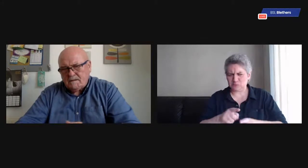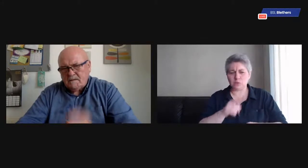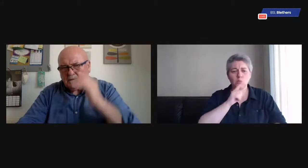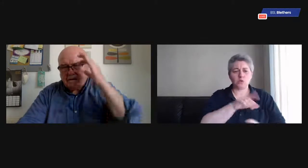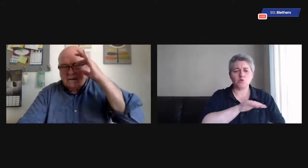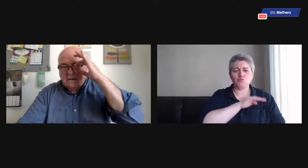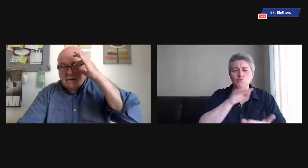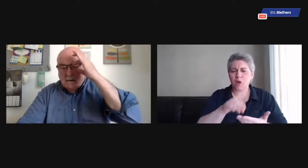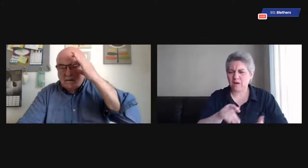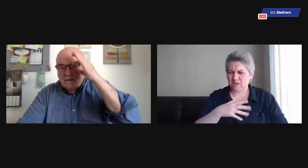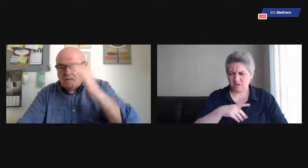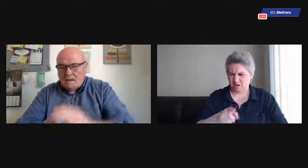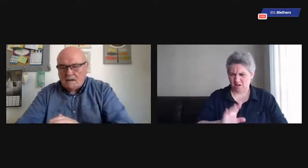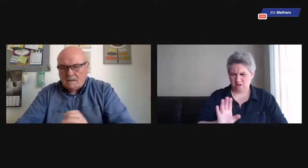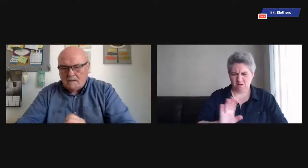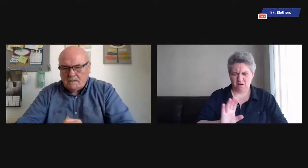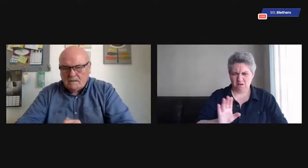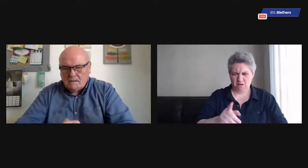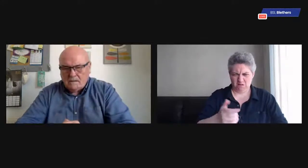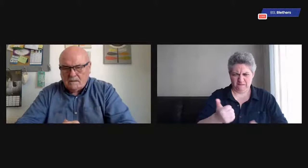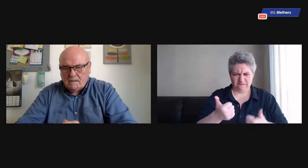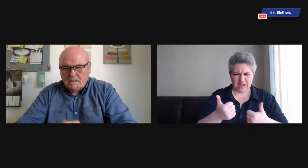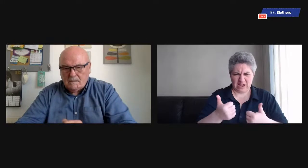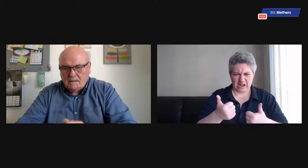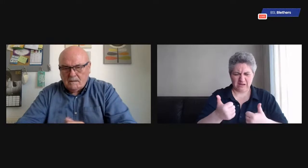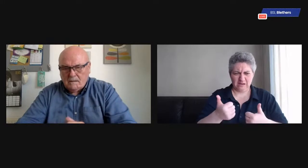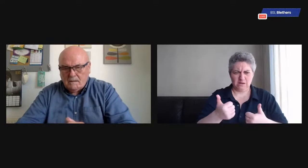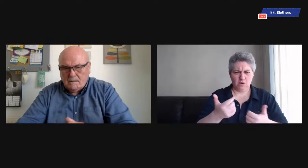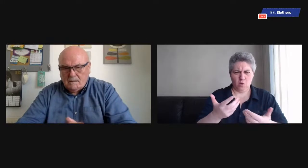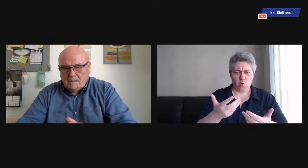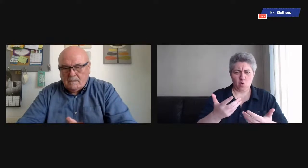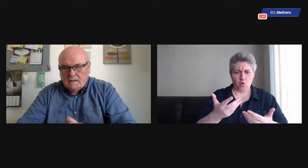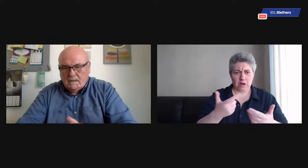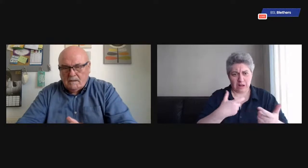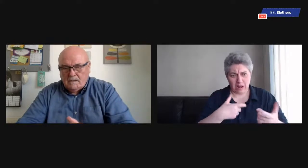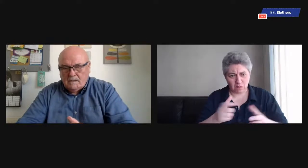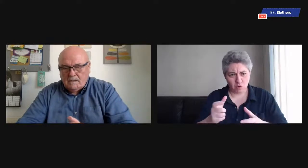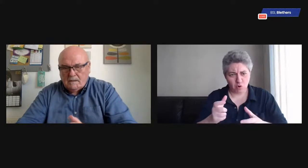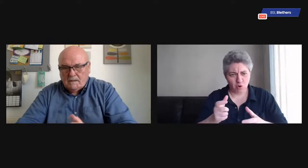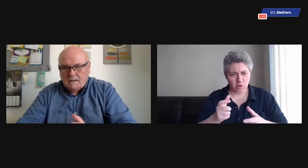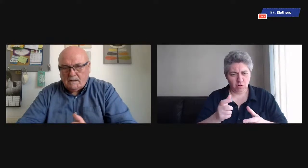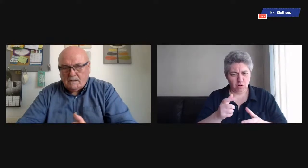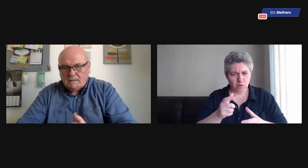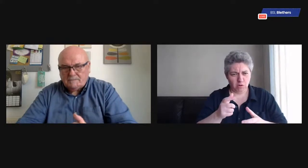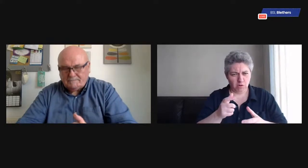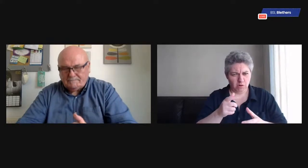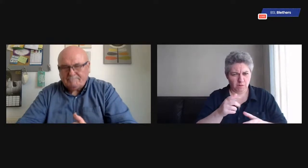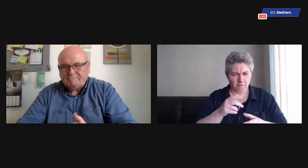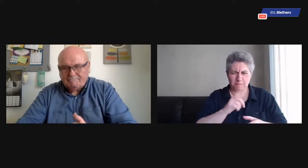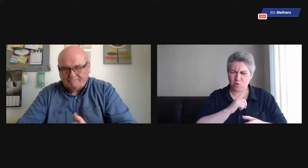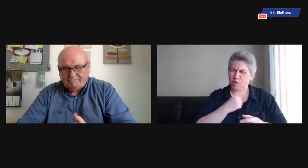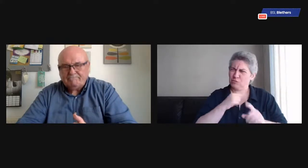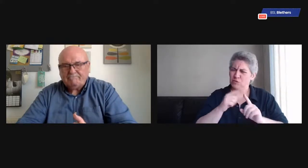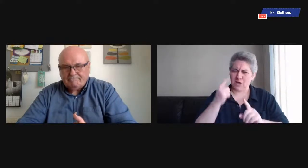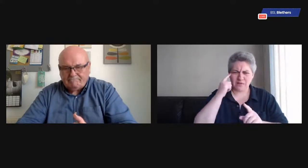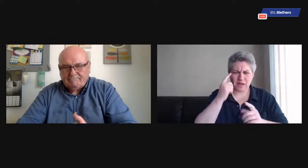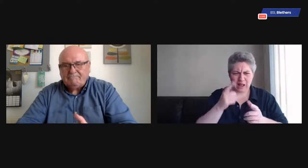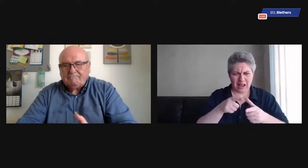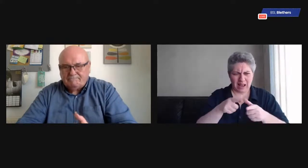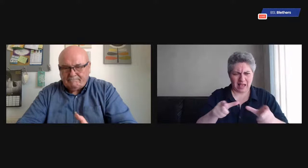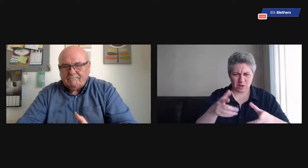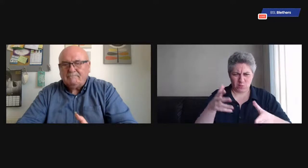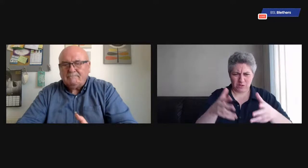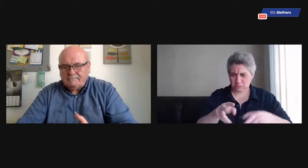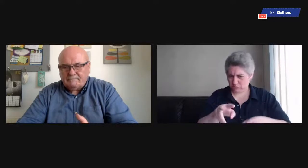for example, a police officer had decided that needed an intermediary, and then you appear and